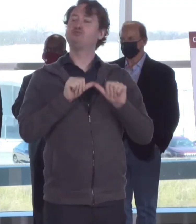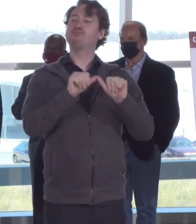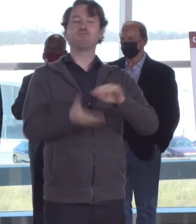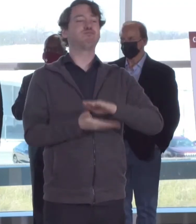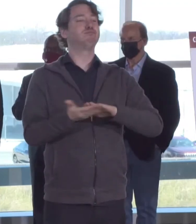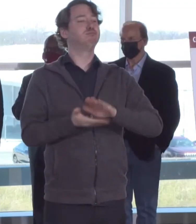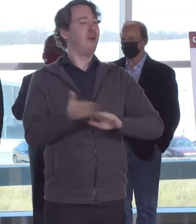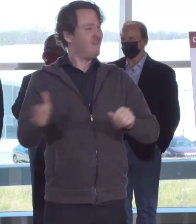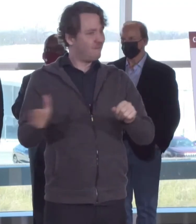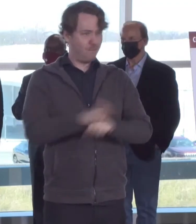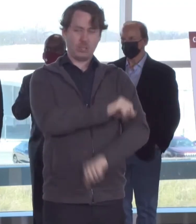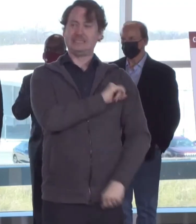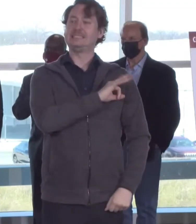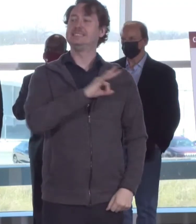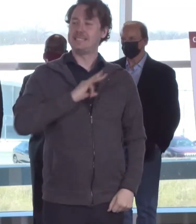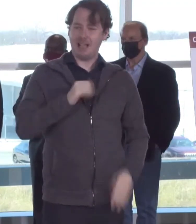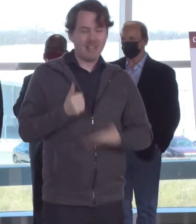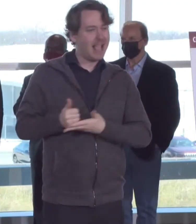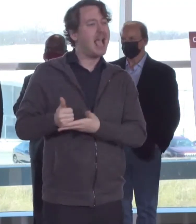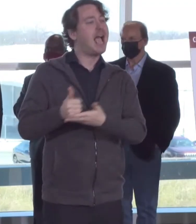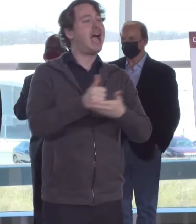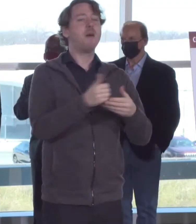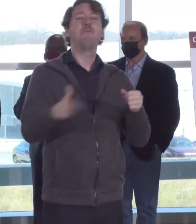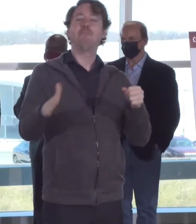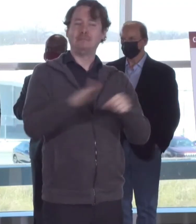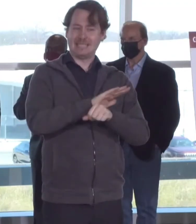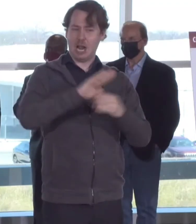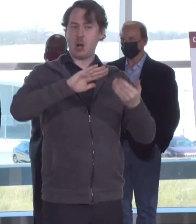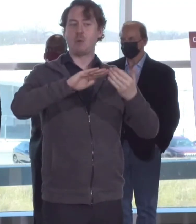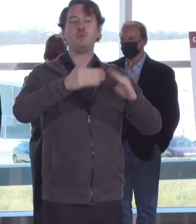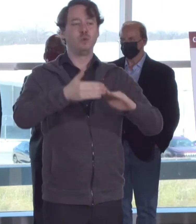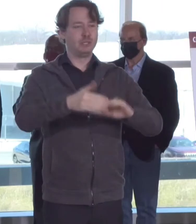fully staffed, which helps our entire community.